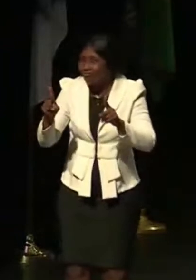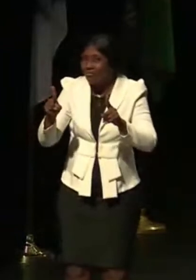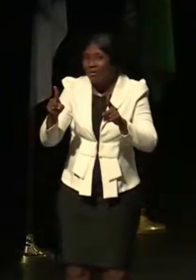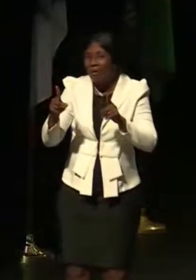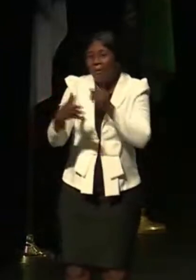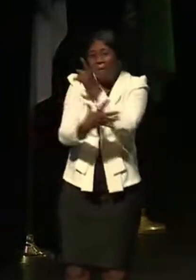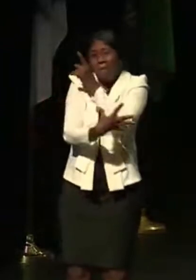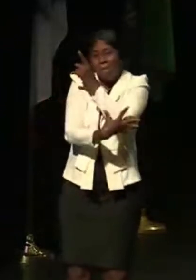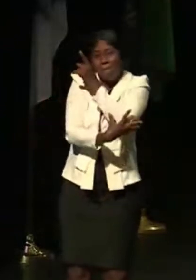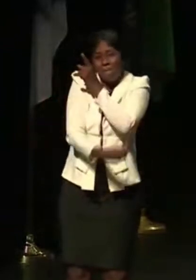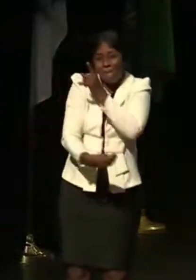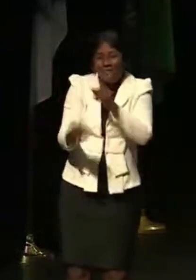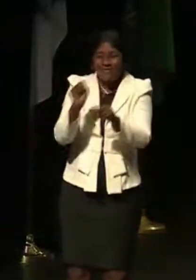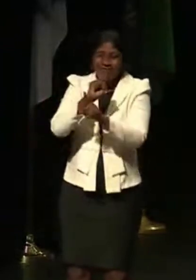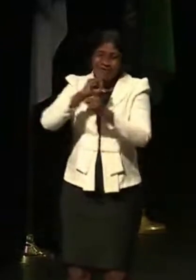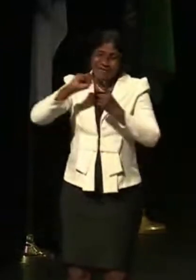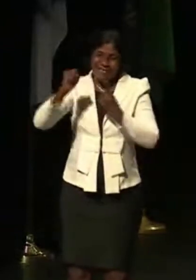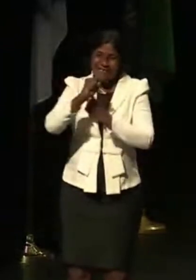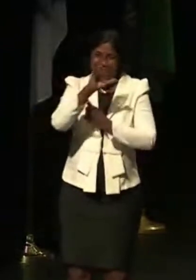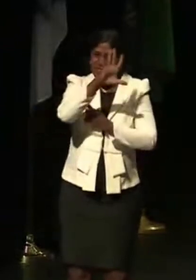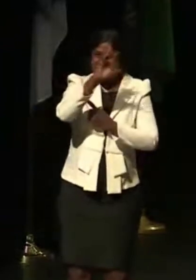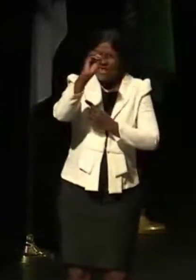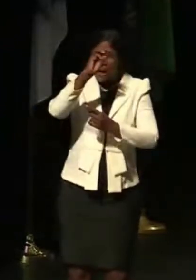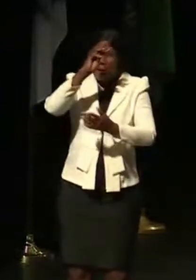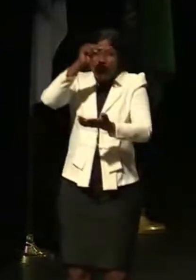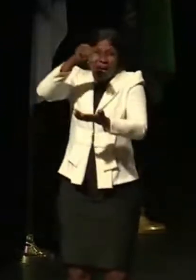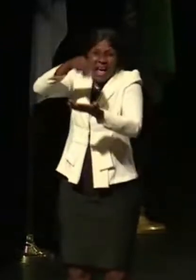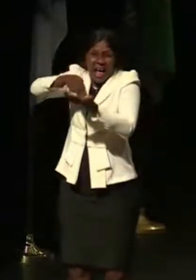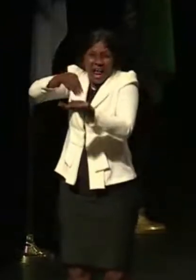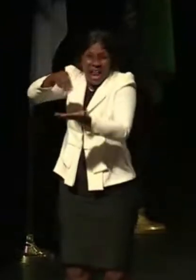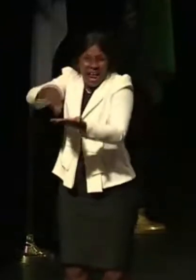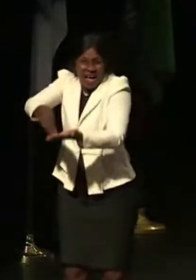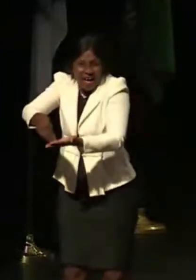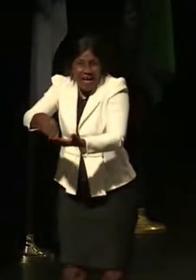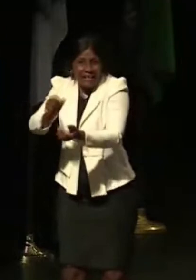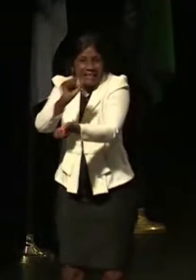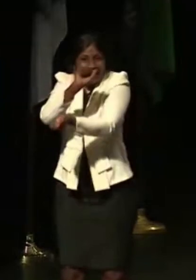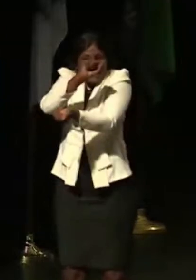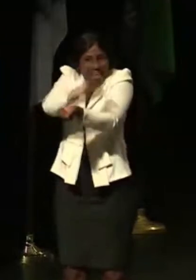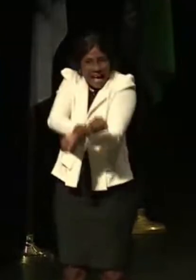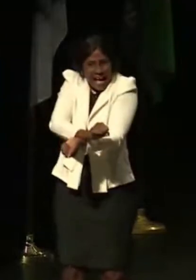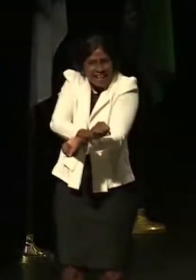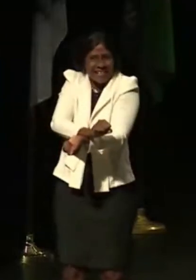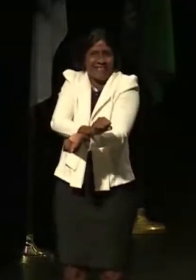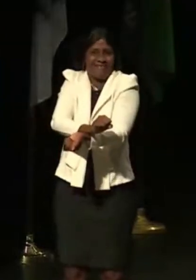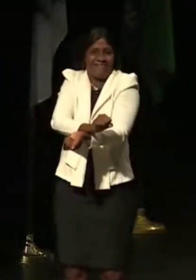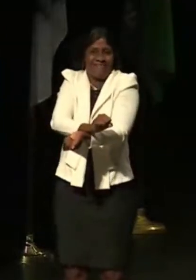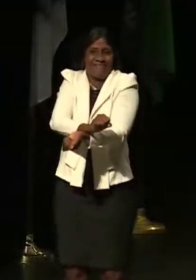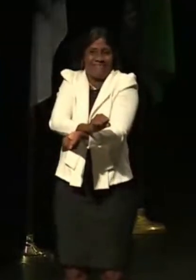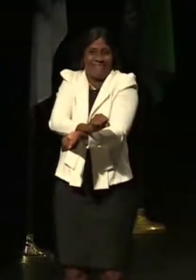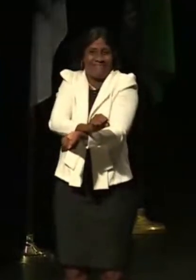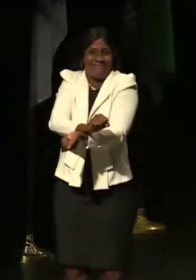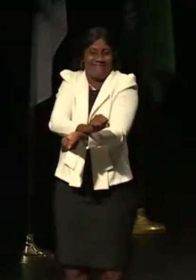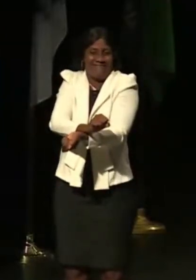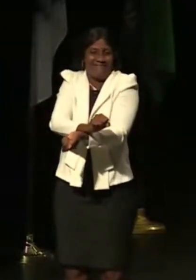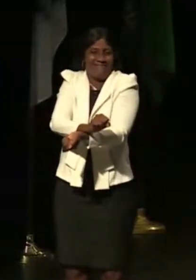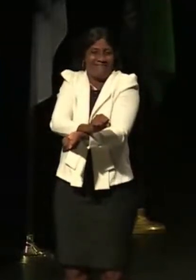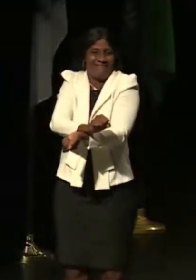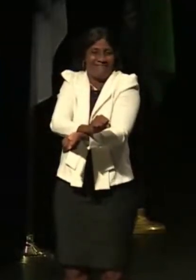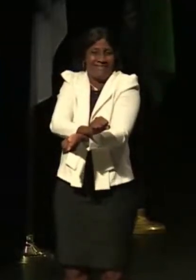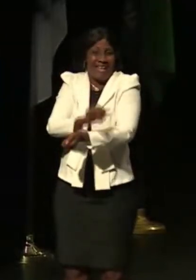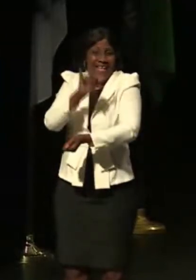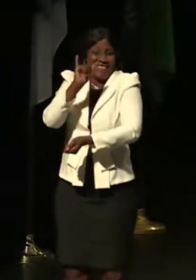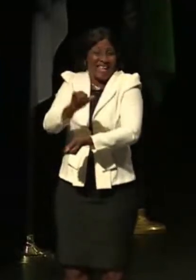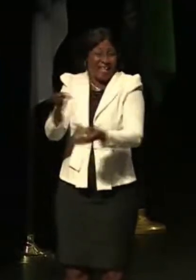living in poverty. 50 million people are living in slavery. That's far, far more than the